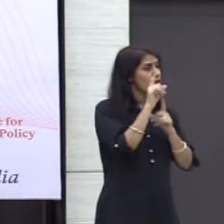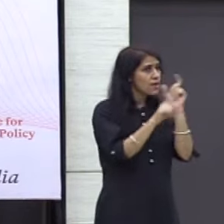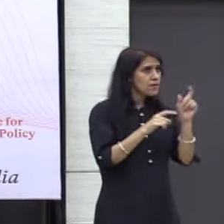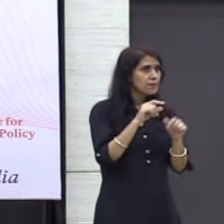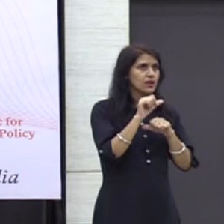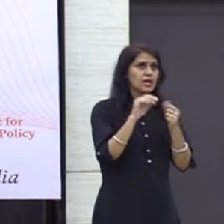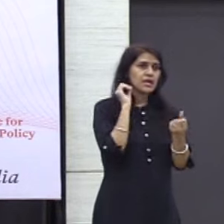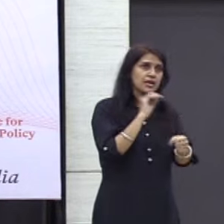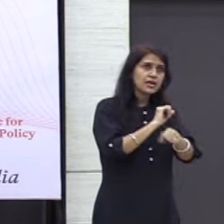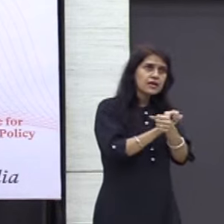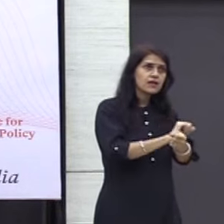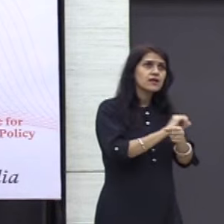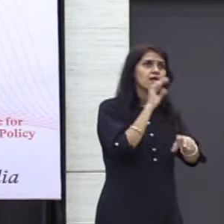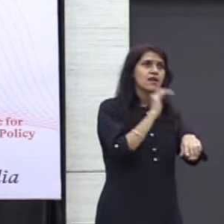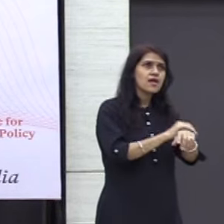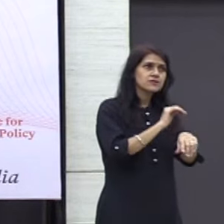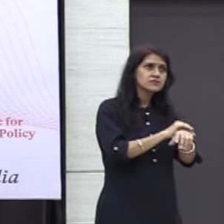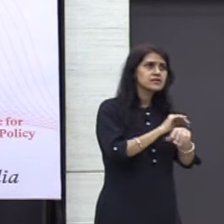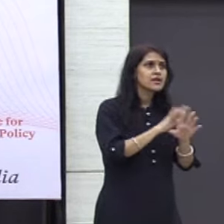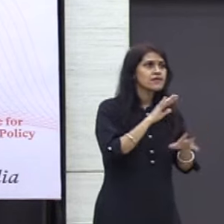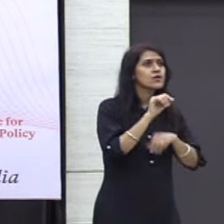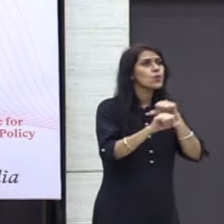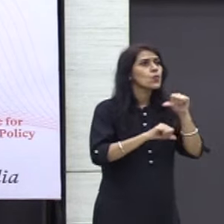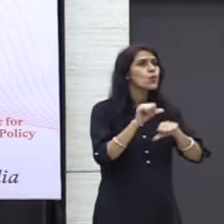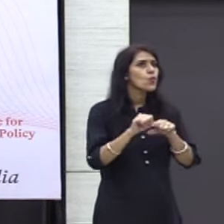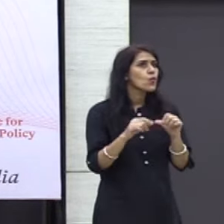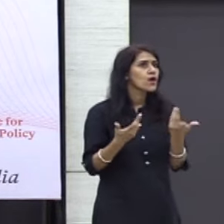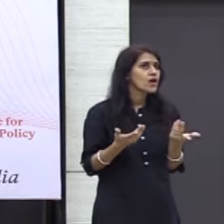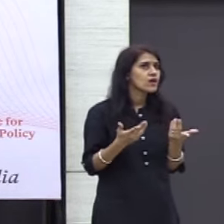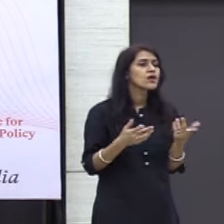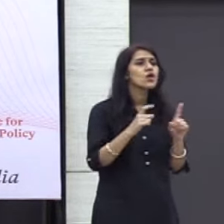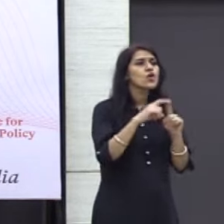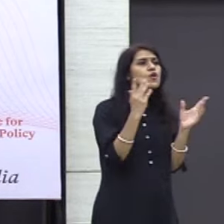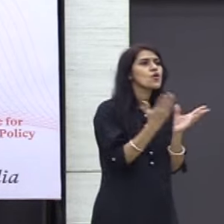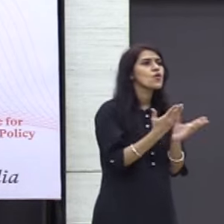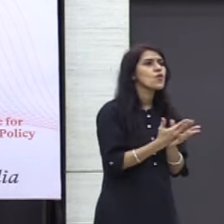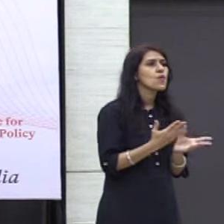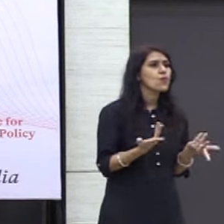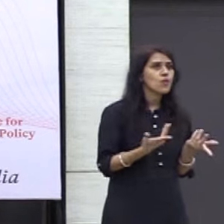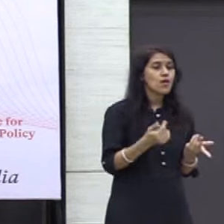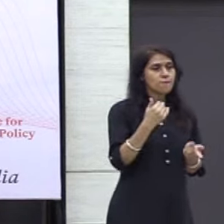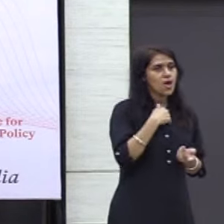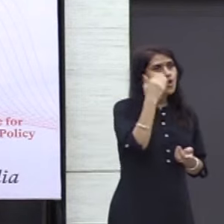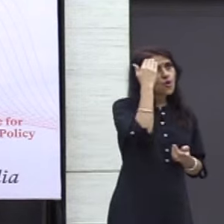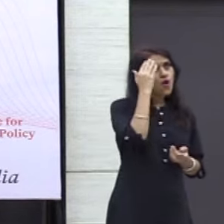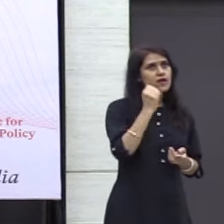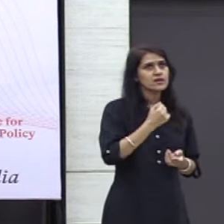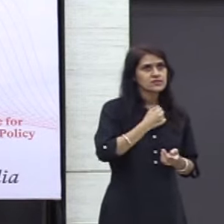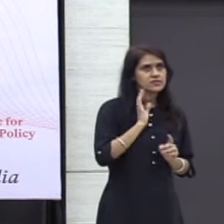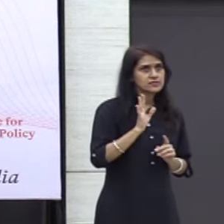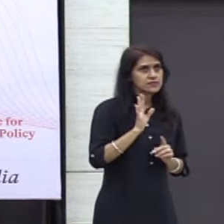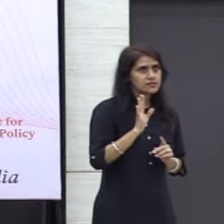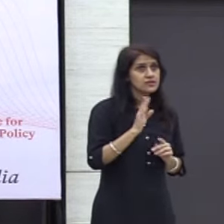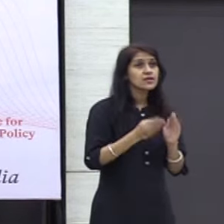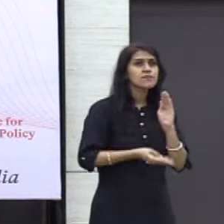people, the manner in which they are arresting, the manner in which documents, from my own knowledge, are